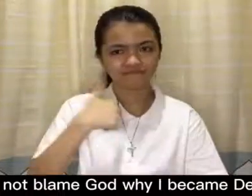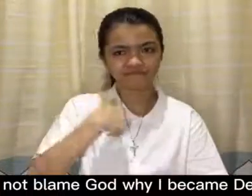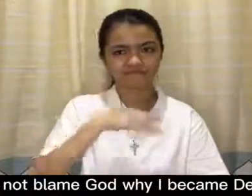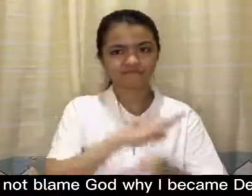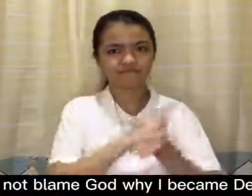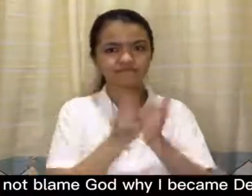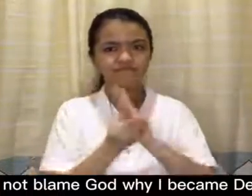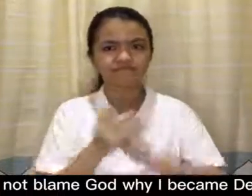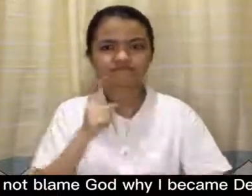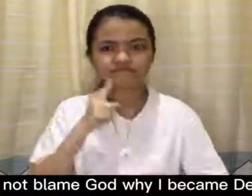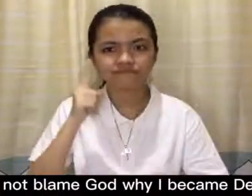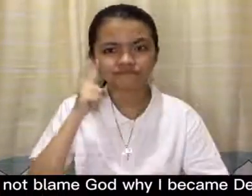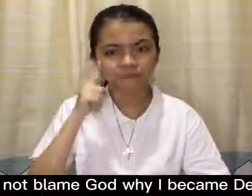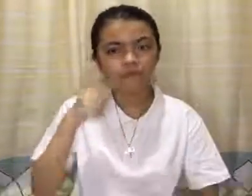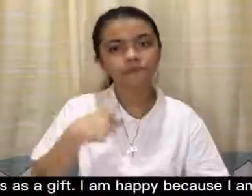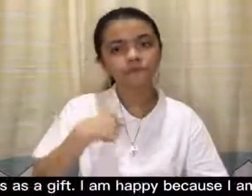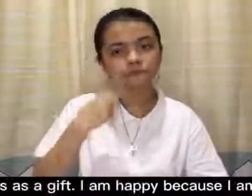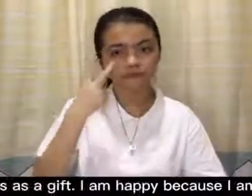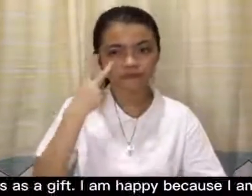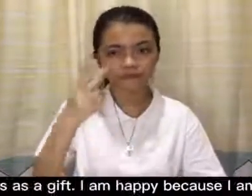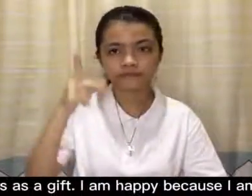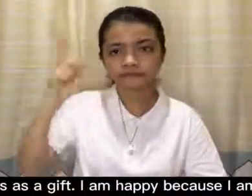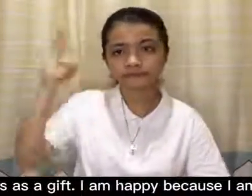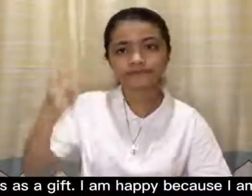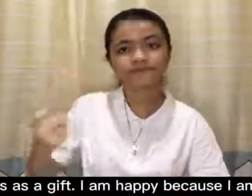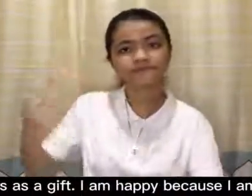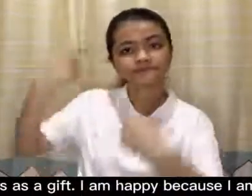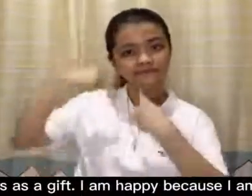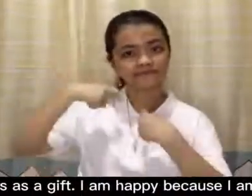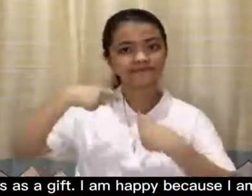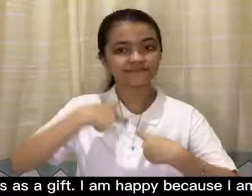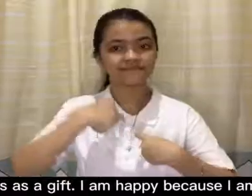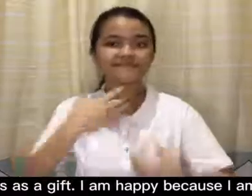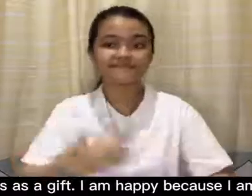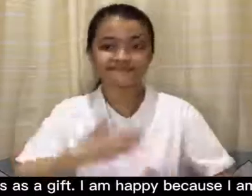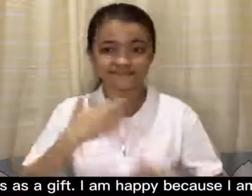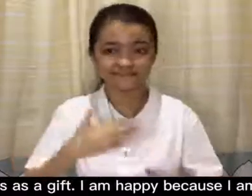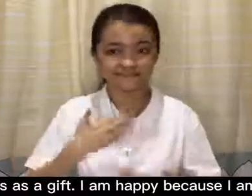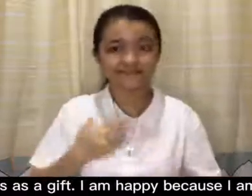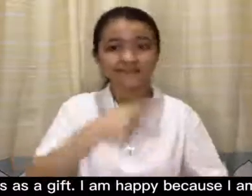In my life You're living in vain